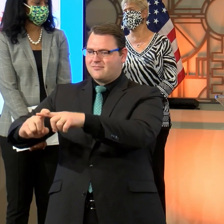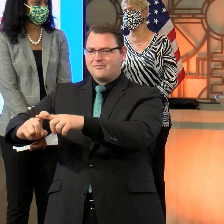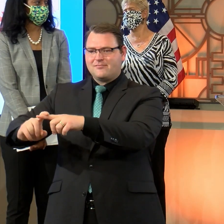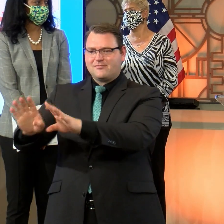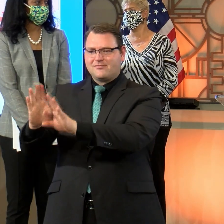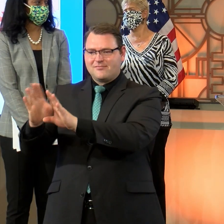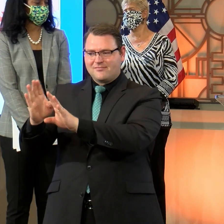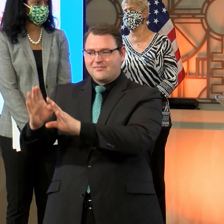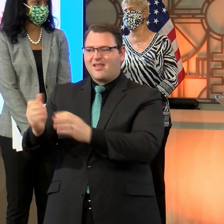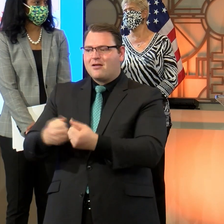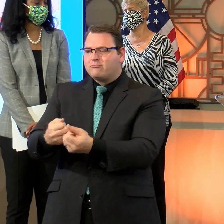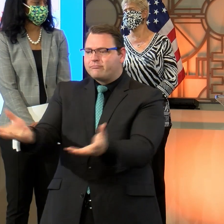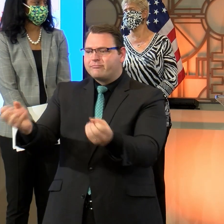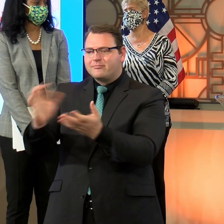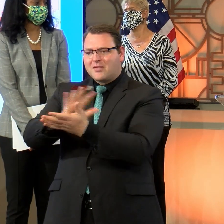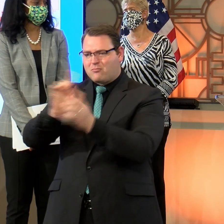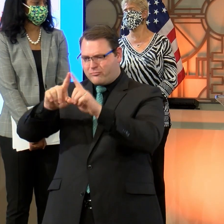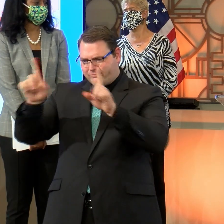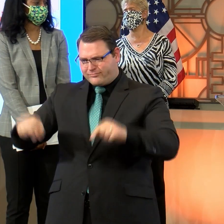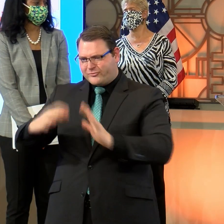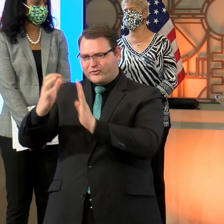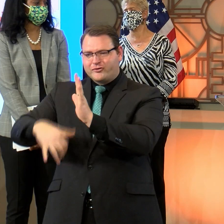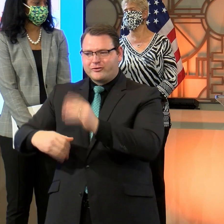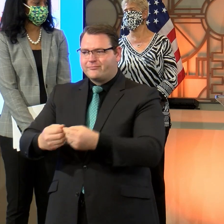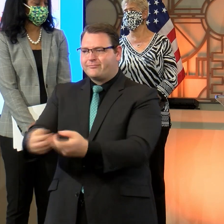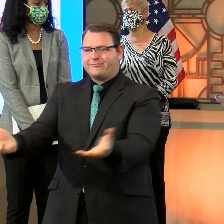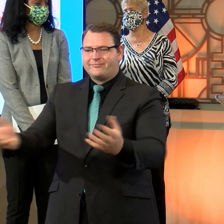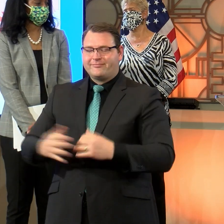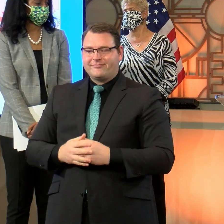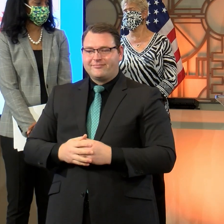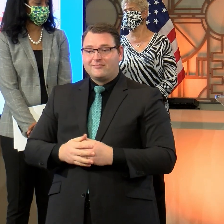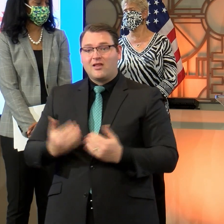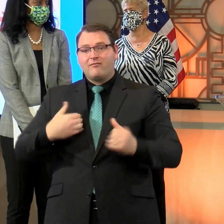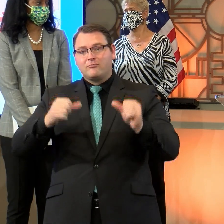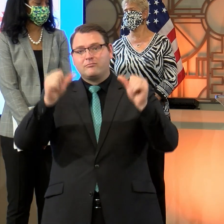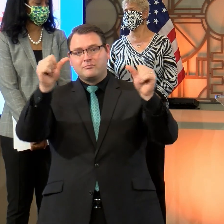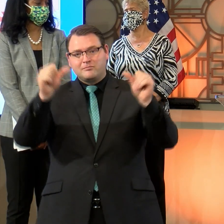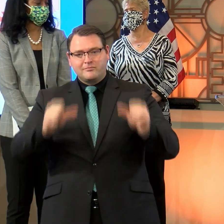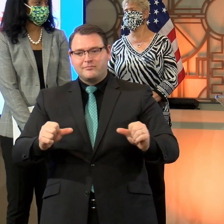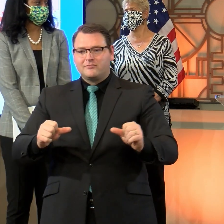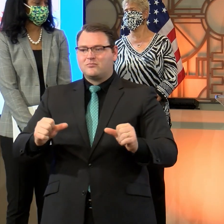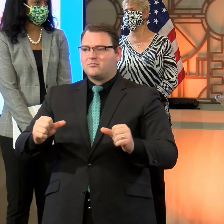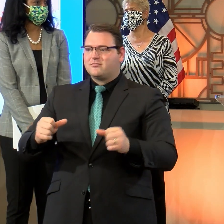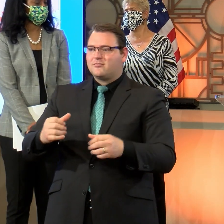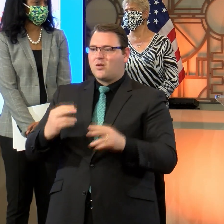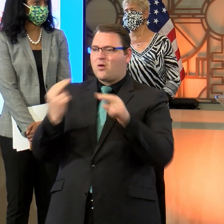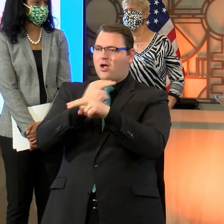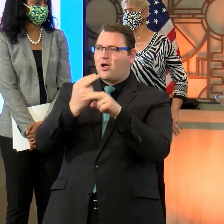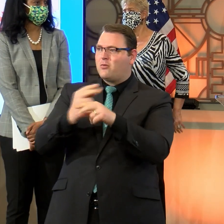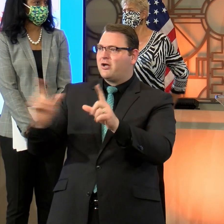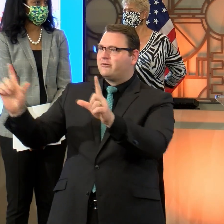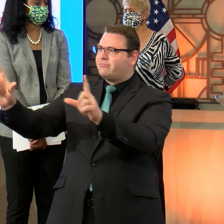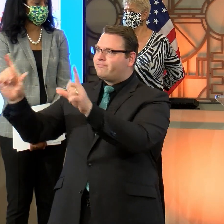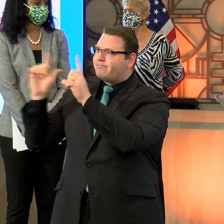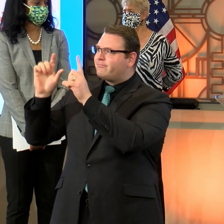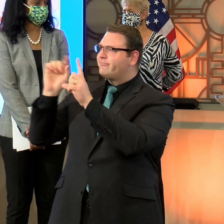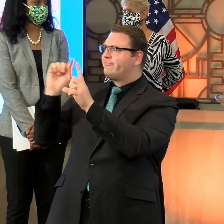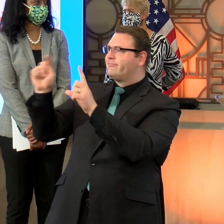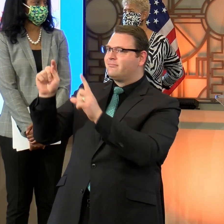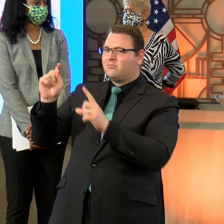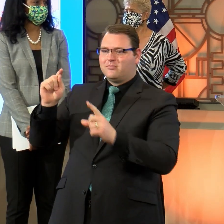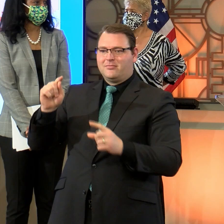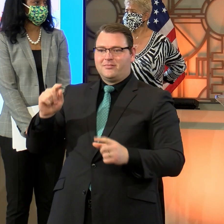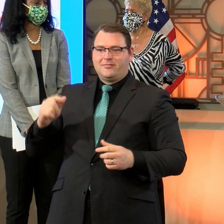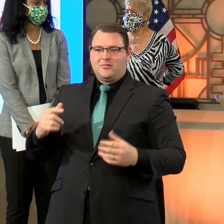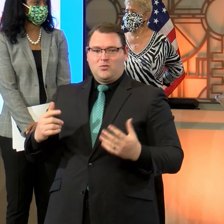using billboards, posters, banners, and other print media. We need all hands on deck to create